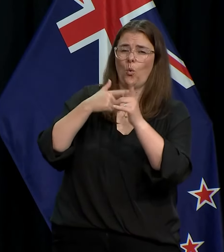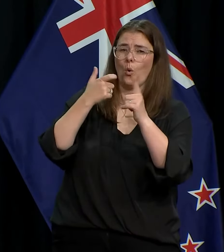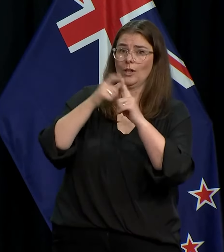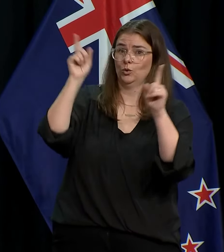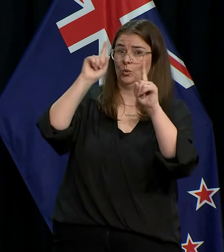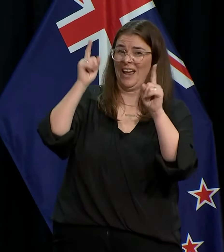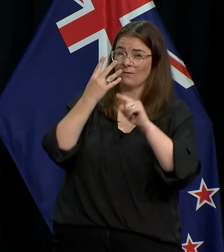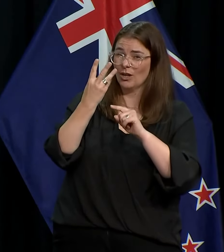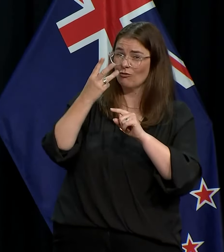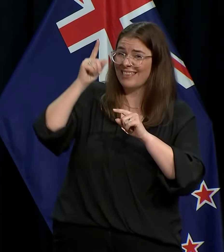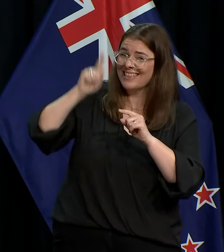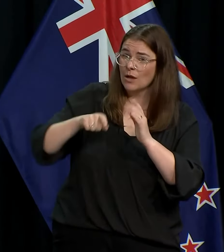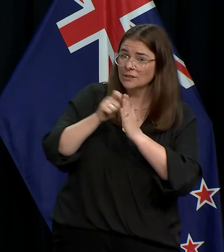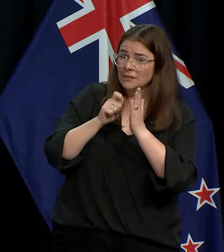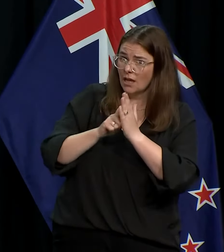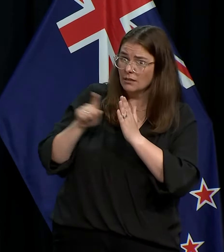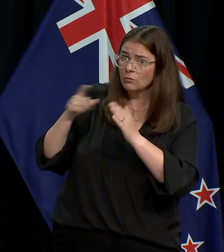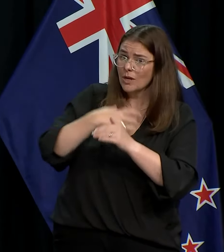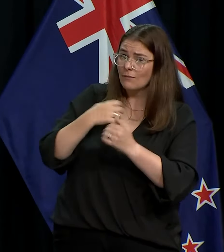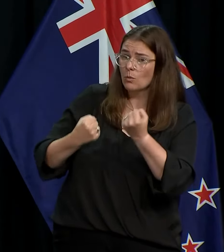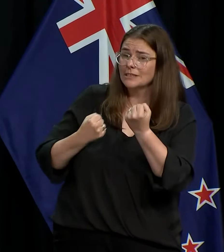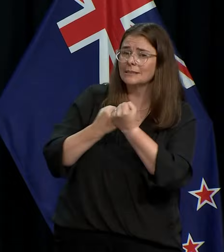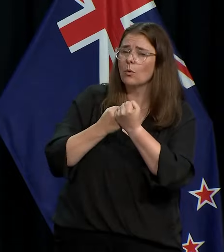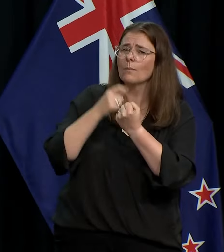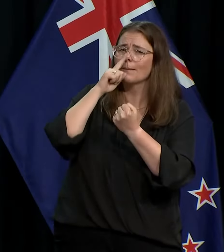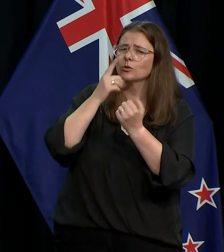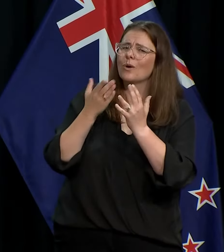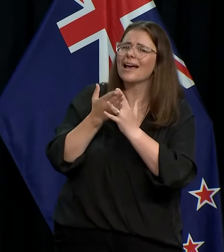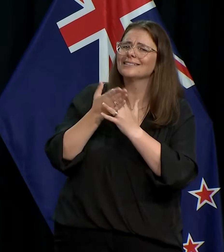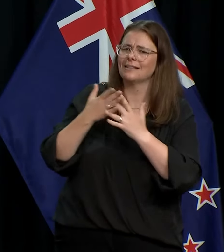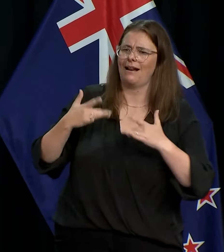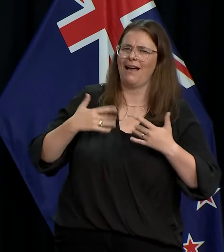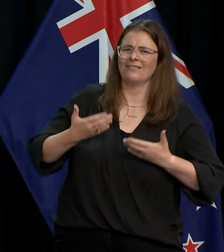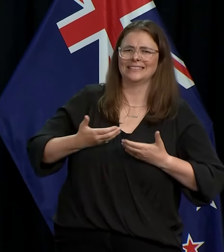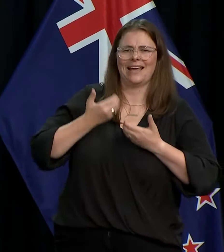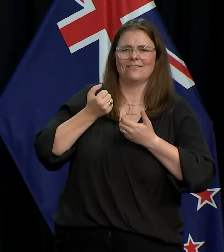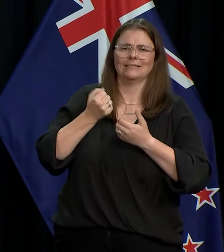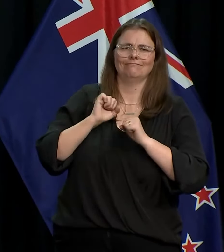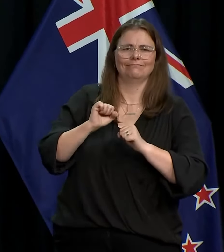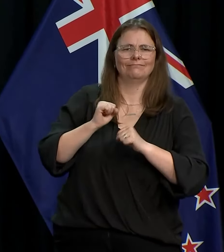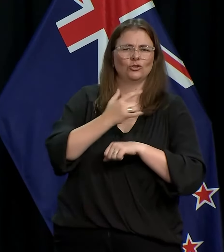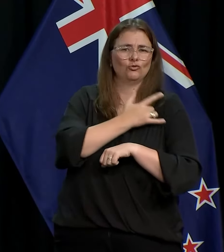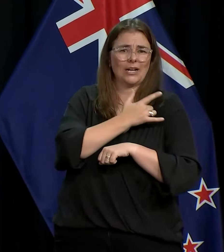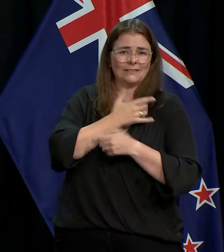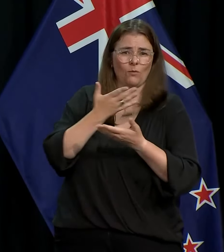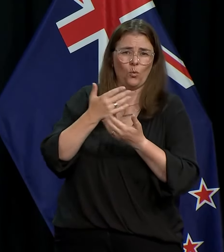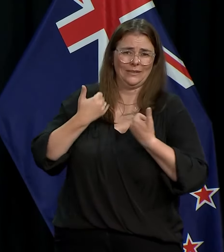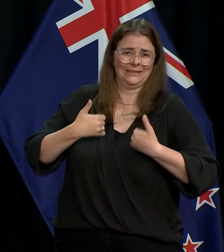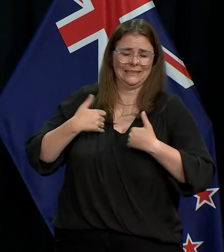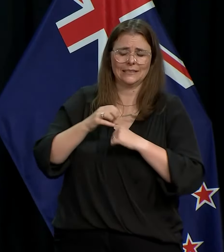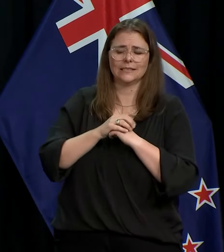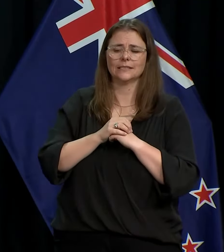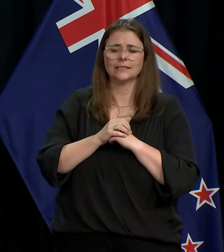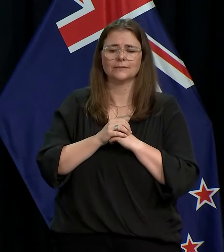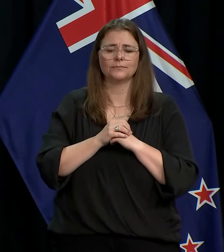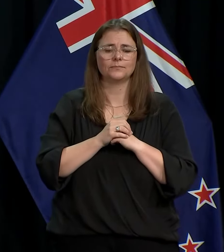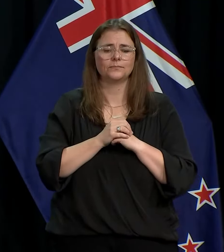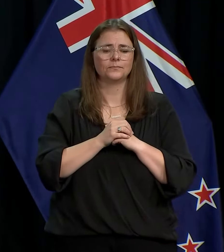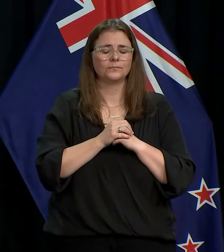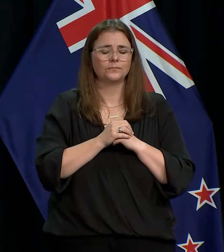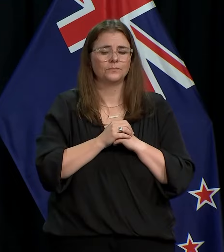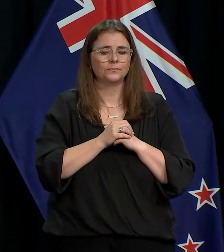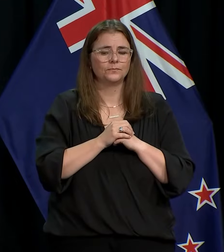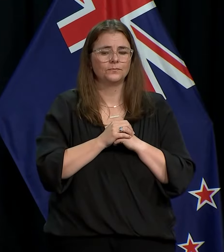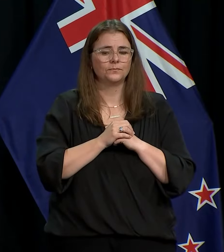today. What's the government doing to give Kiwis access to this life-saving drug? Yes, well, for starters, I would say that